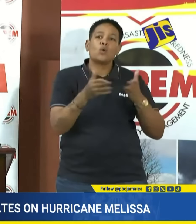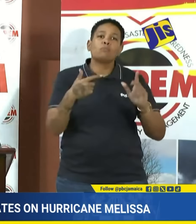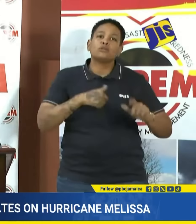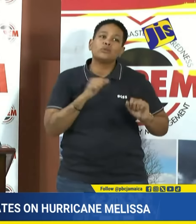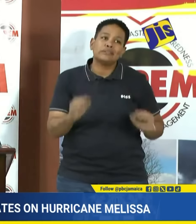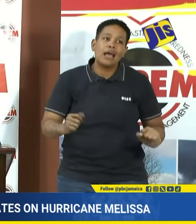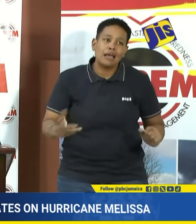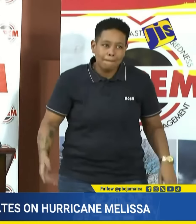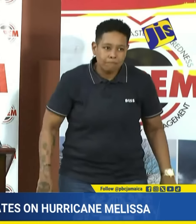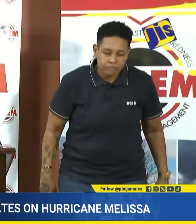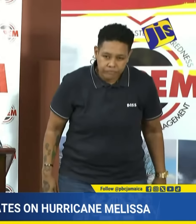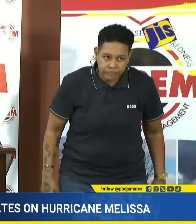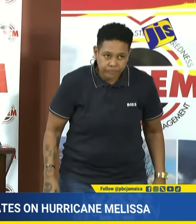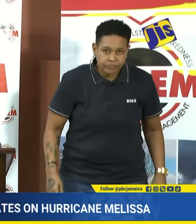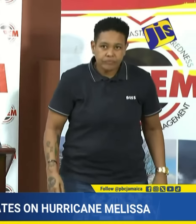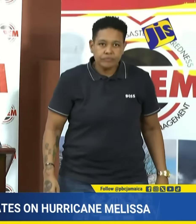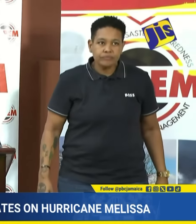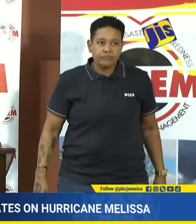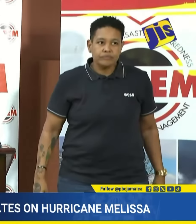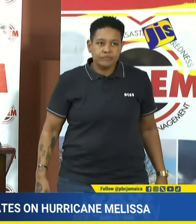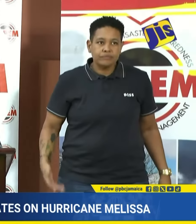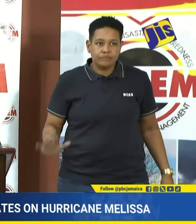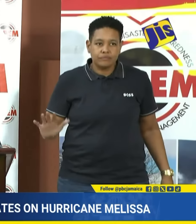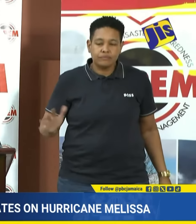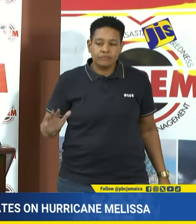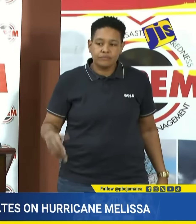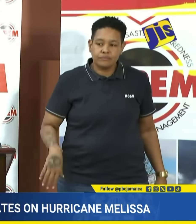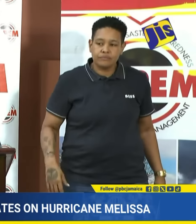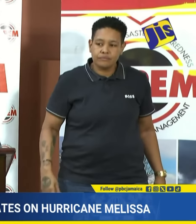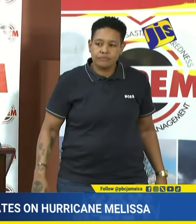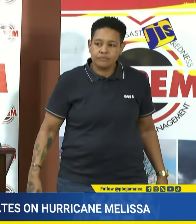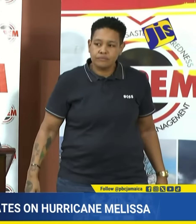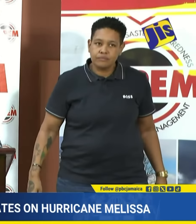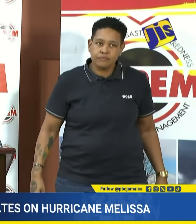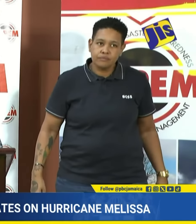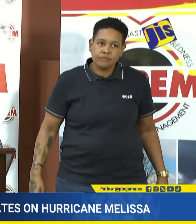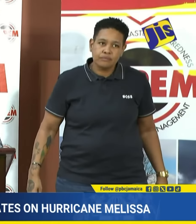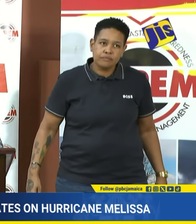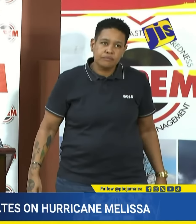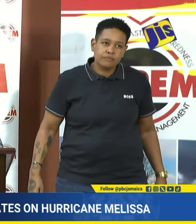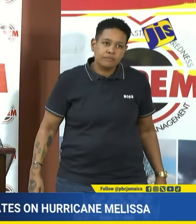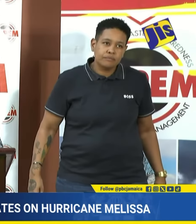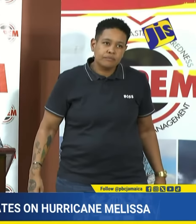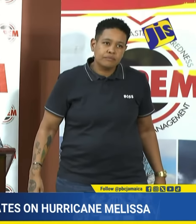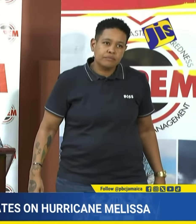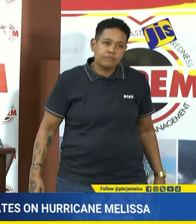as we can. Okay. The questions. All right. Thank you.